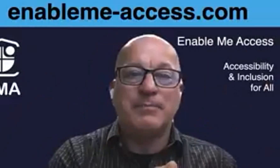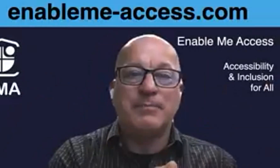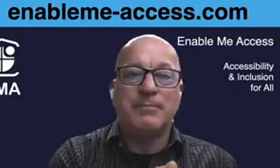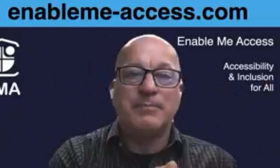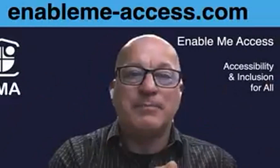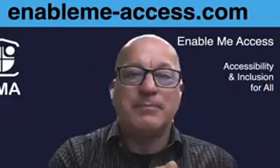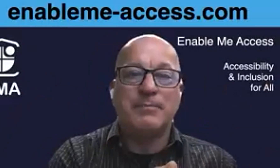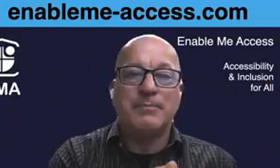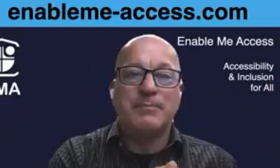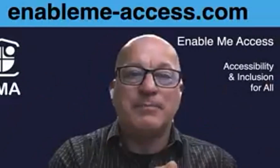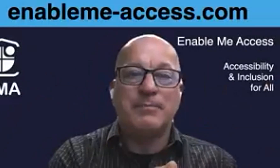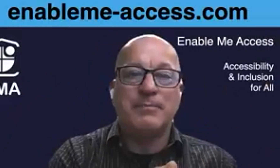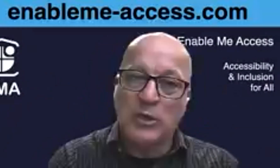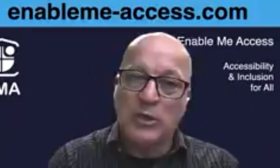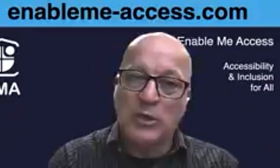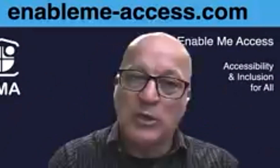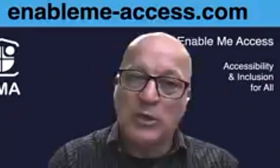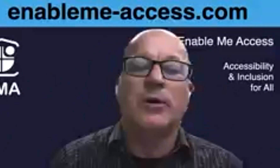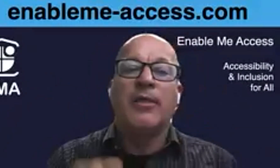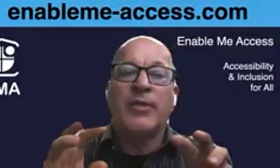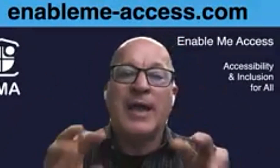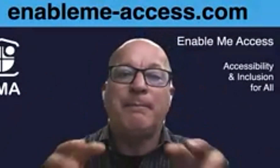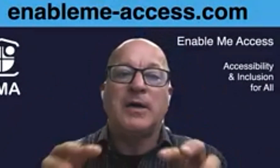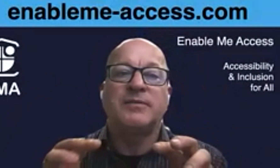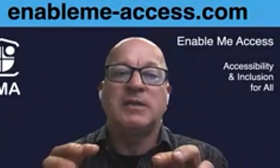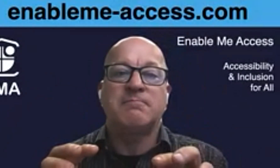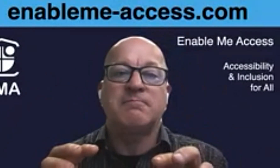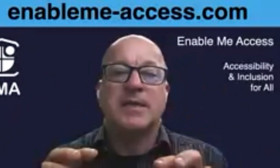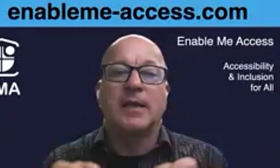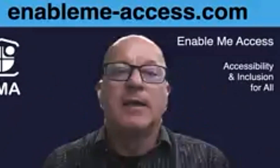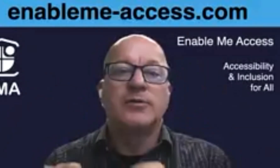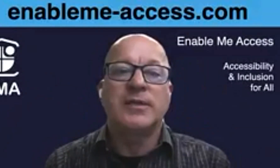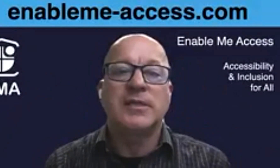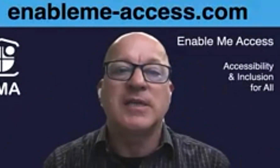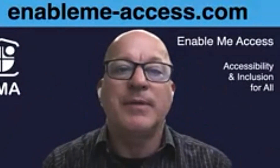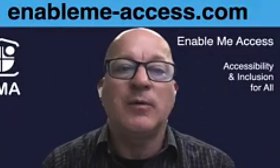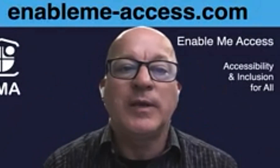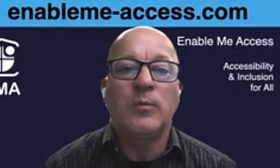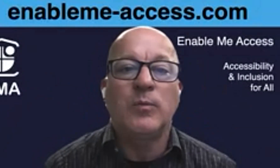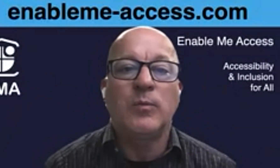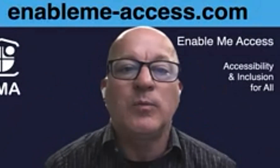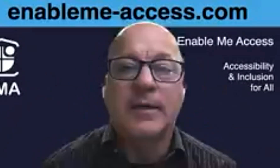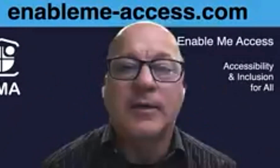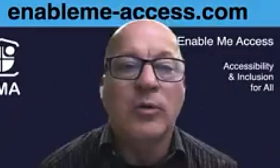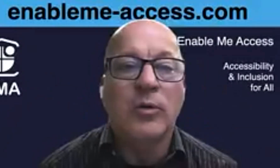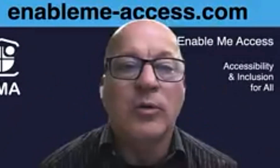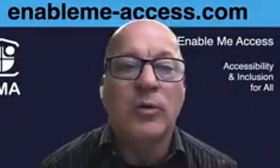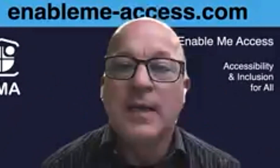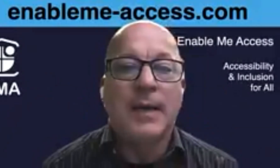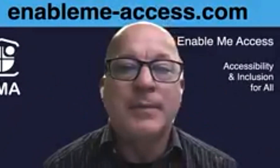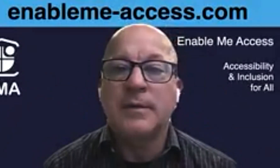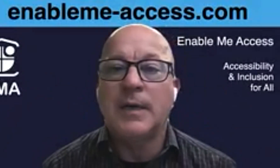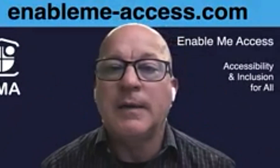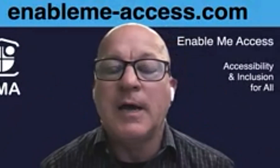in this building that you're complaining about, is this what it looks like, and so on. That part of it is missing. So this is something that we can work together, all of